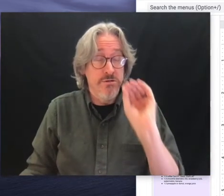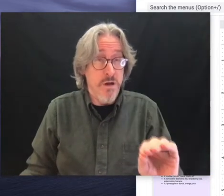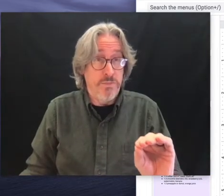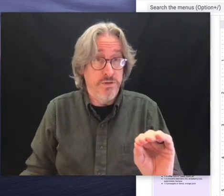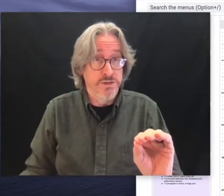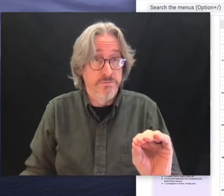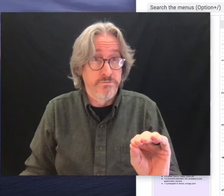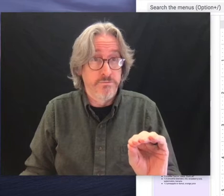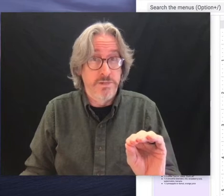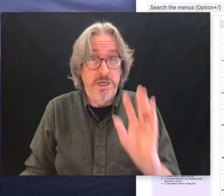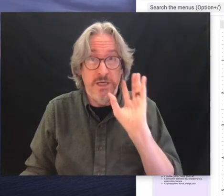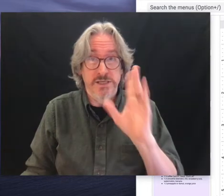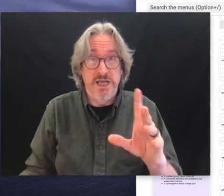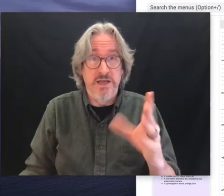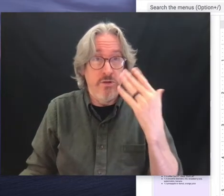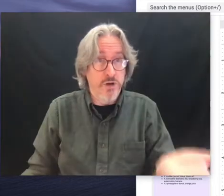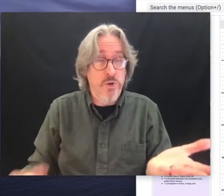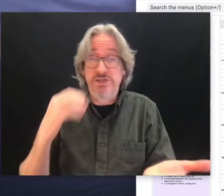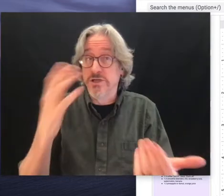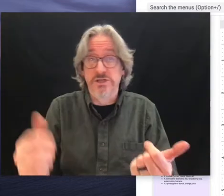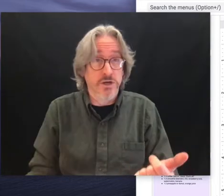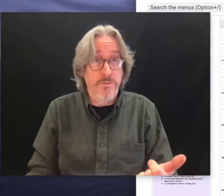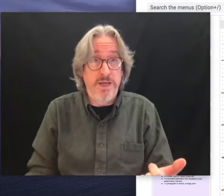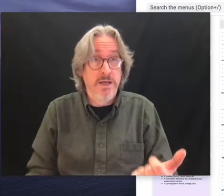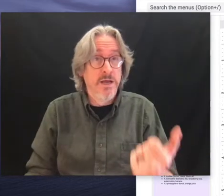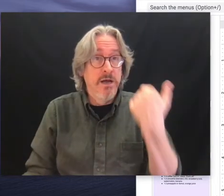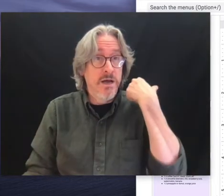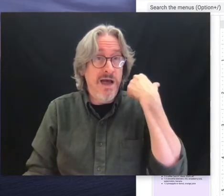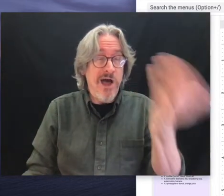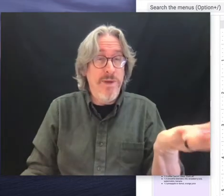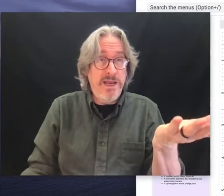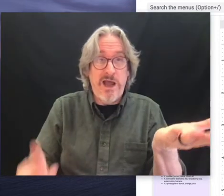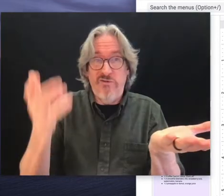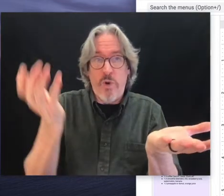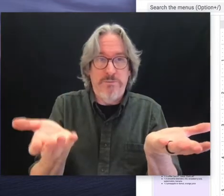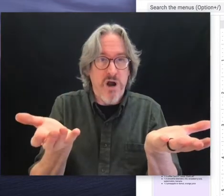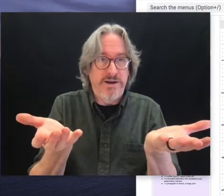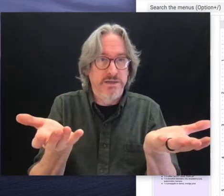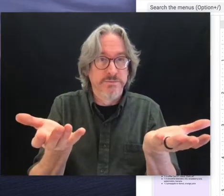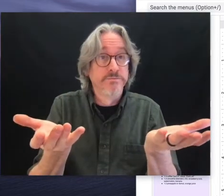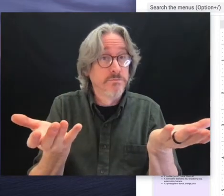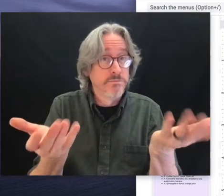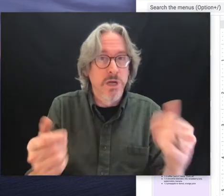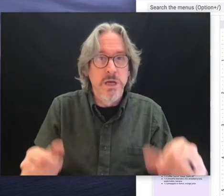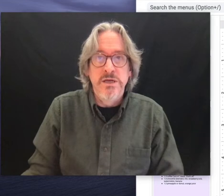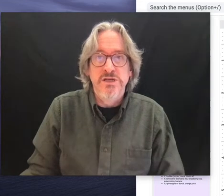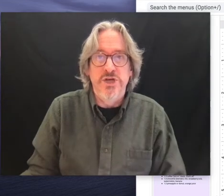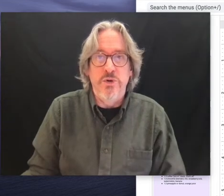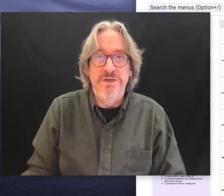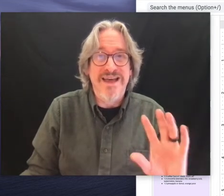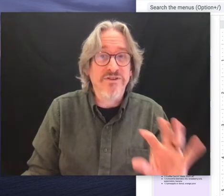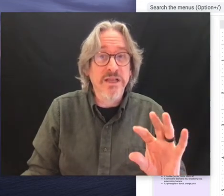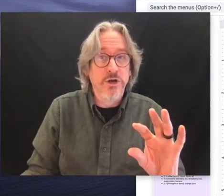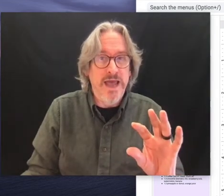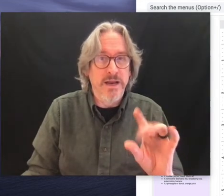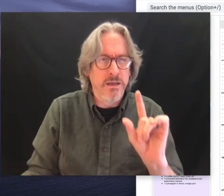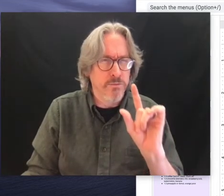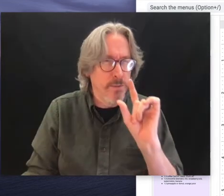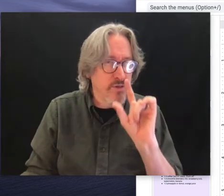your numbers, because the question is going to be how many of what product. So